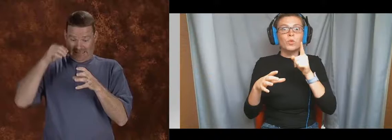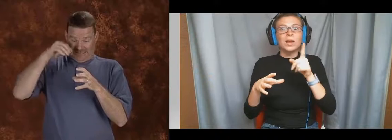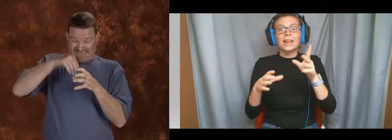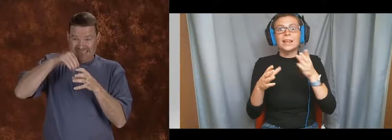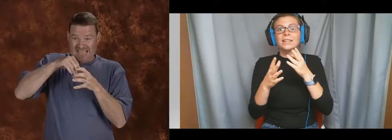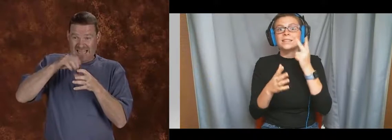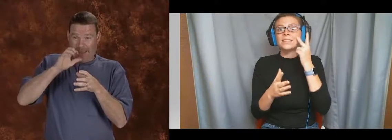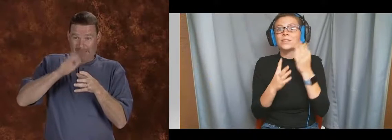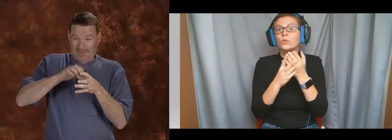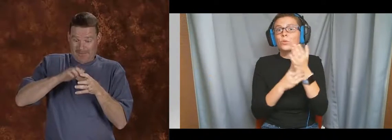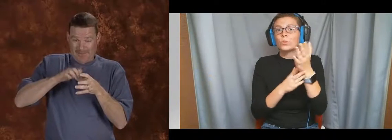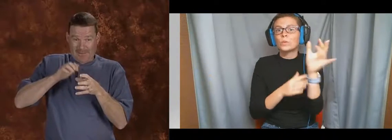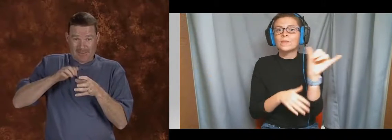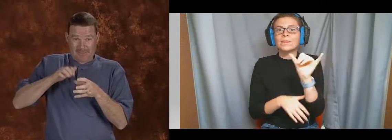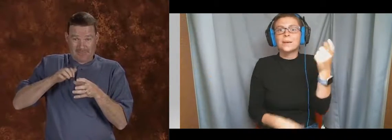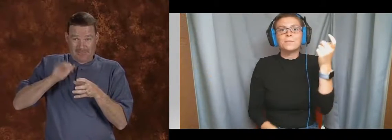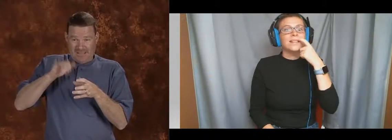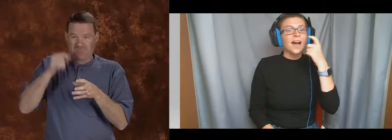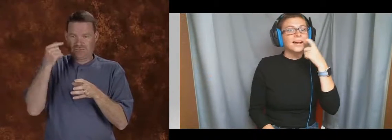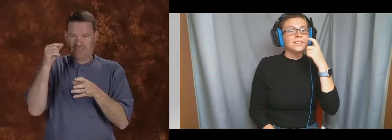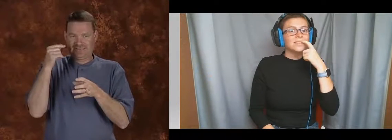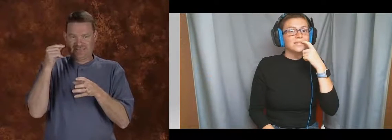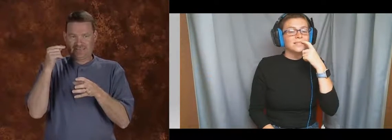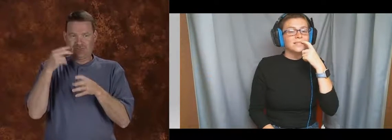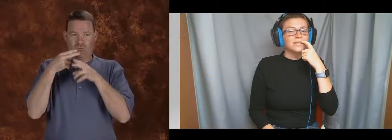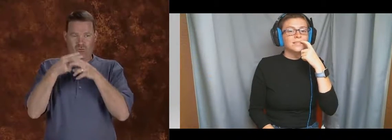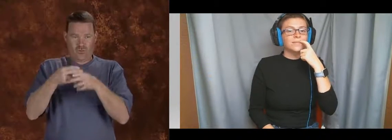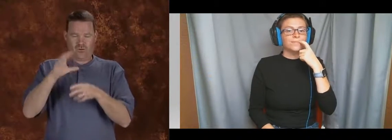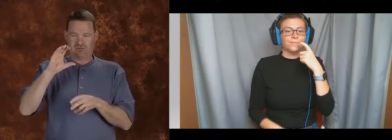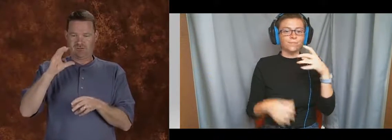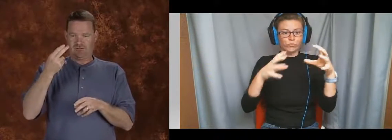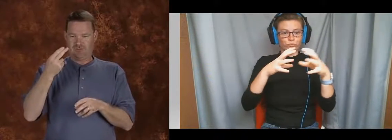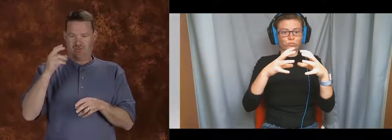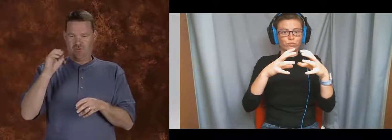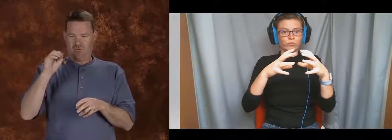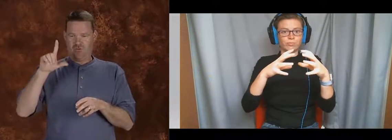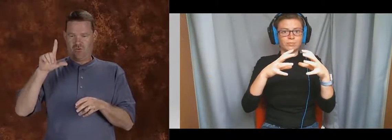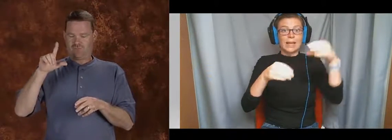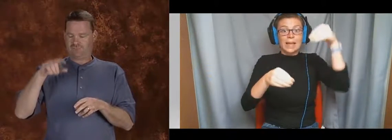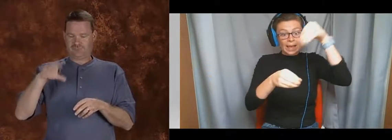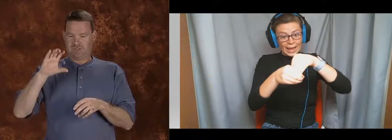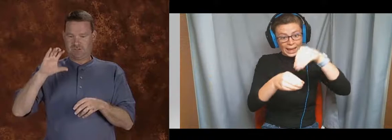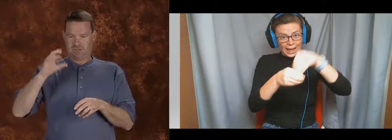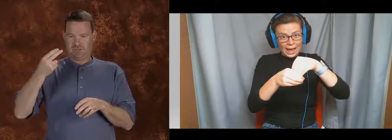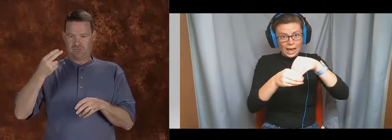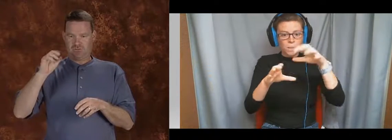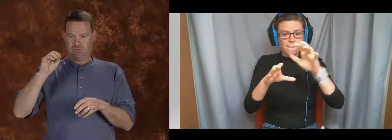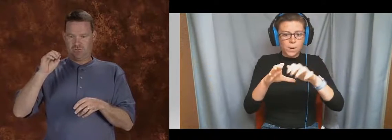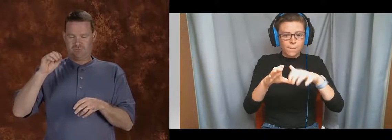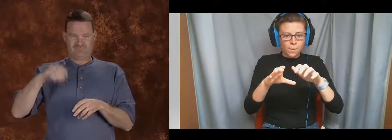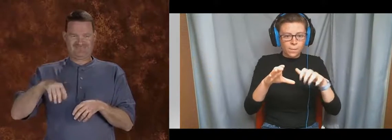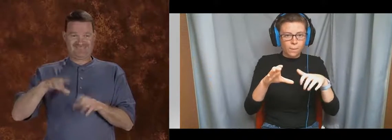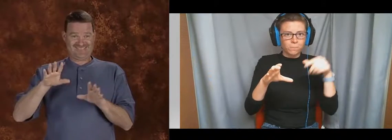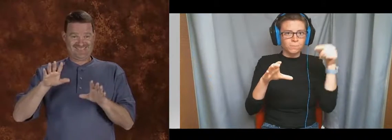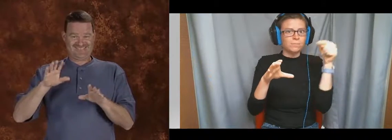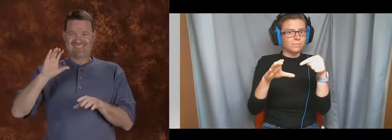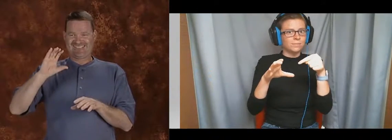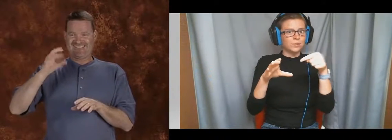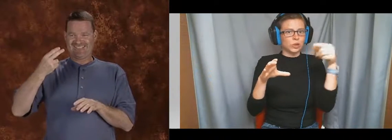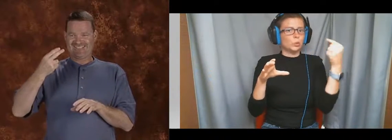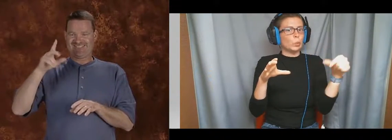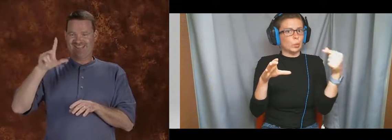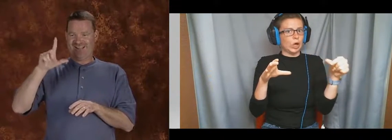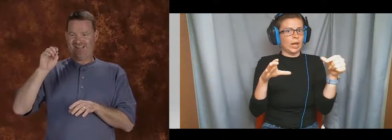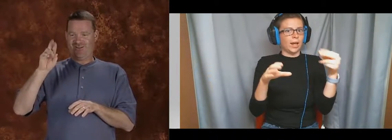Inside of the cell is actually green, and that part of the cell is called chlorophyll.